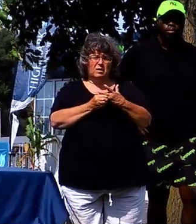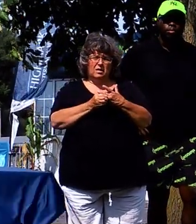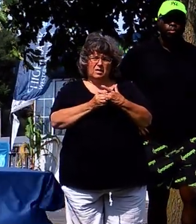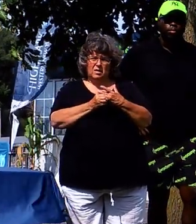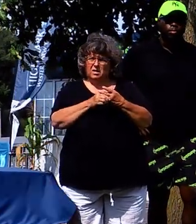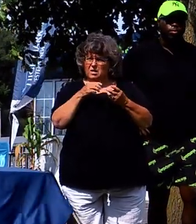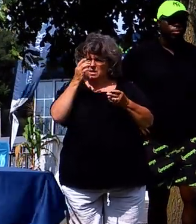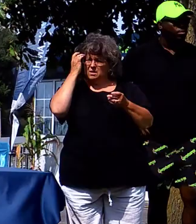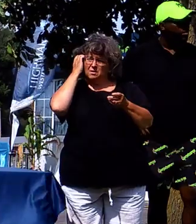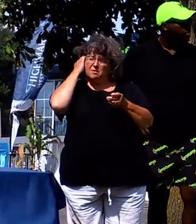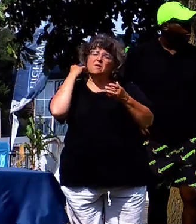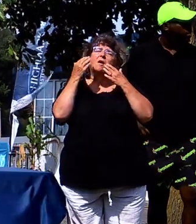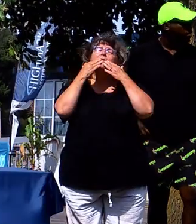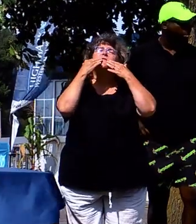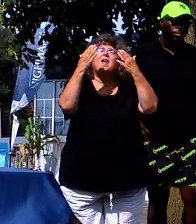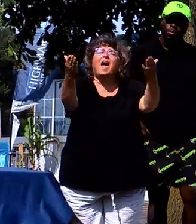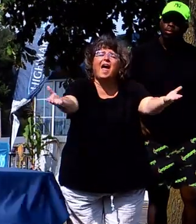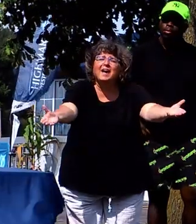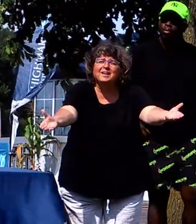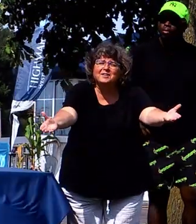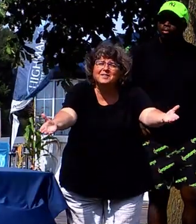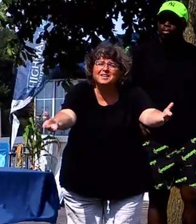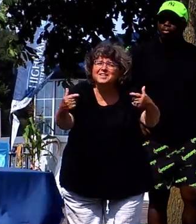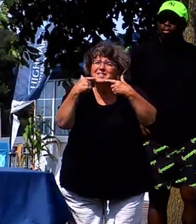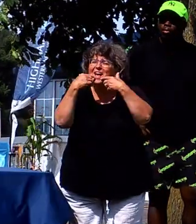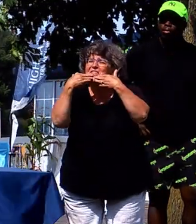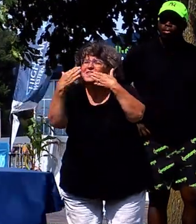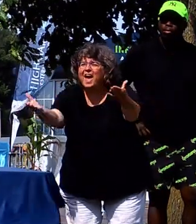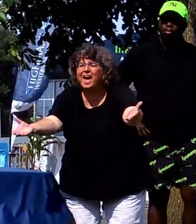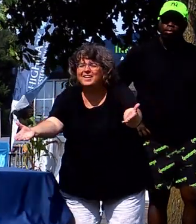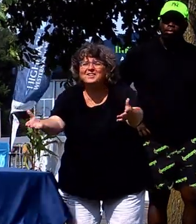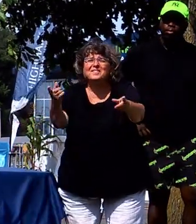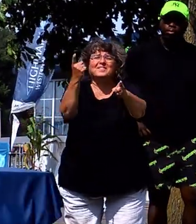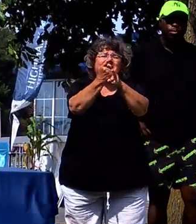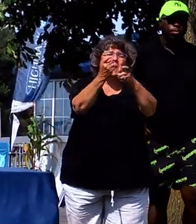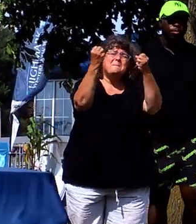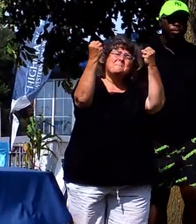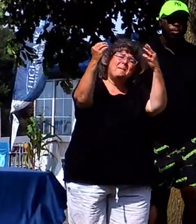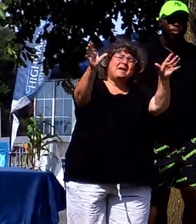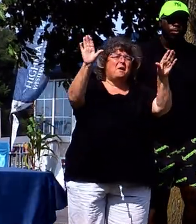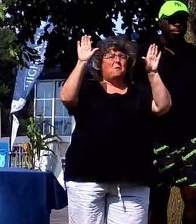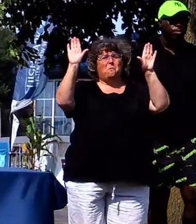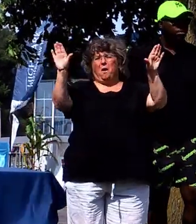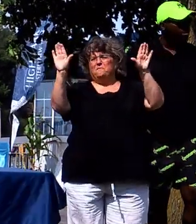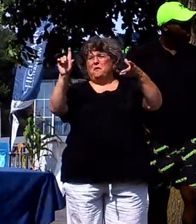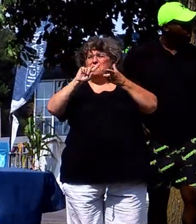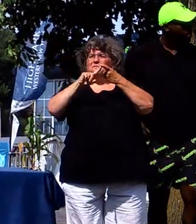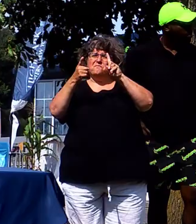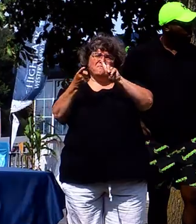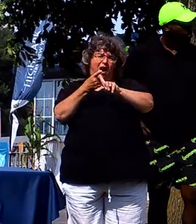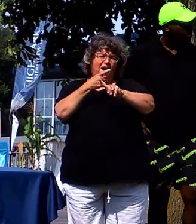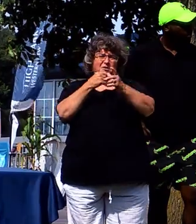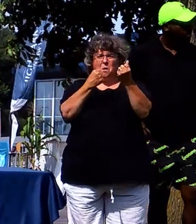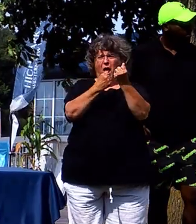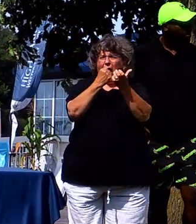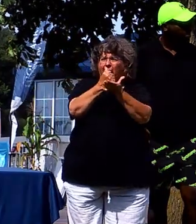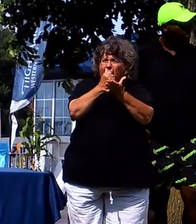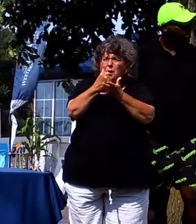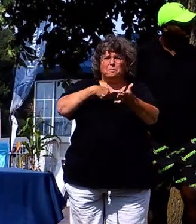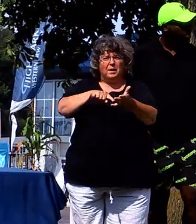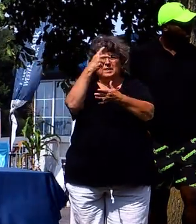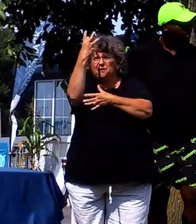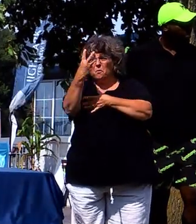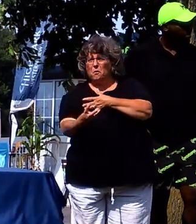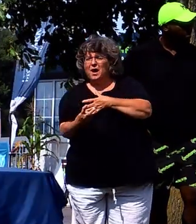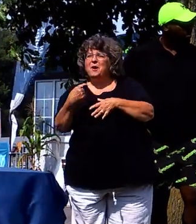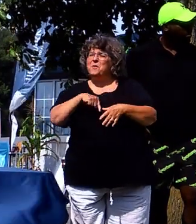What? What do we do? We do! We have to say thank you! We have so many wonderful friends who help us be here every